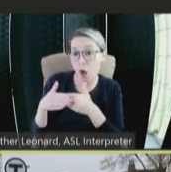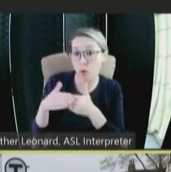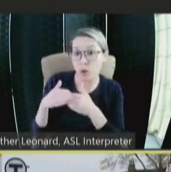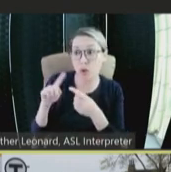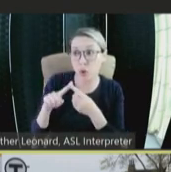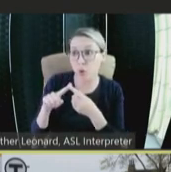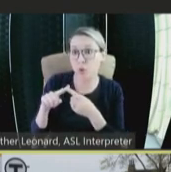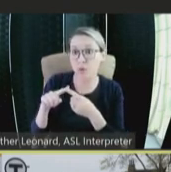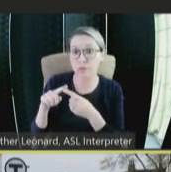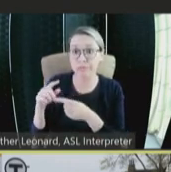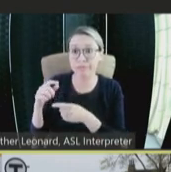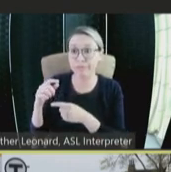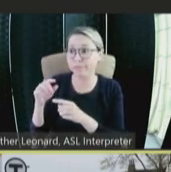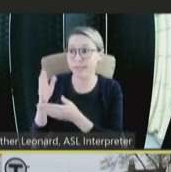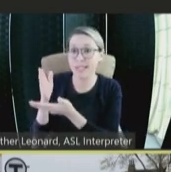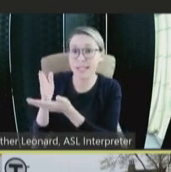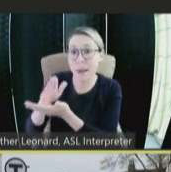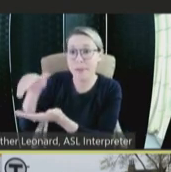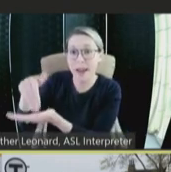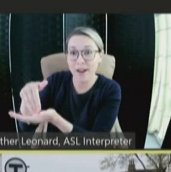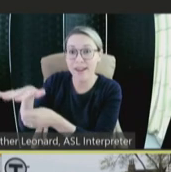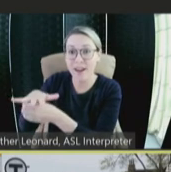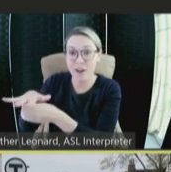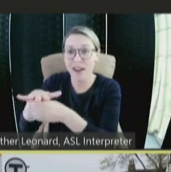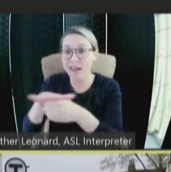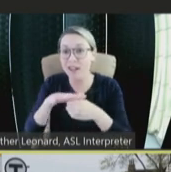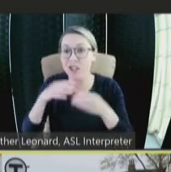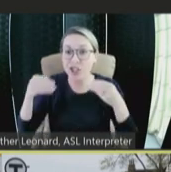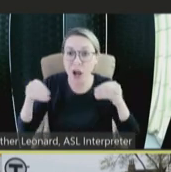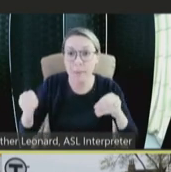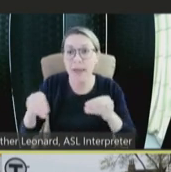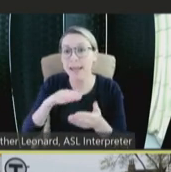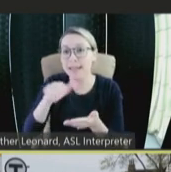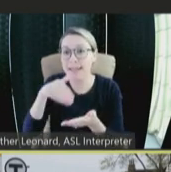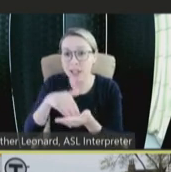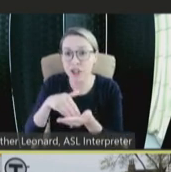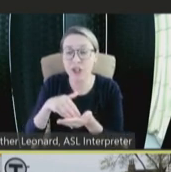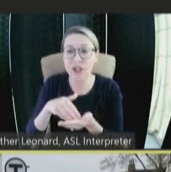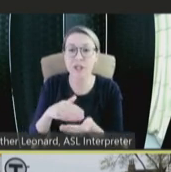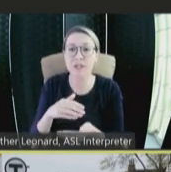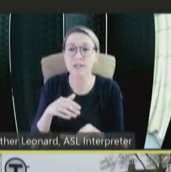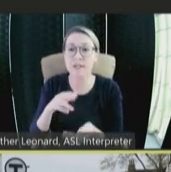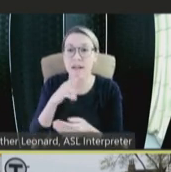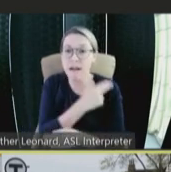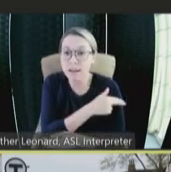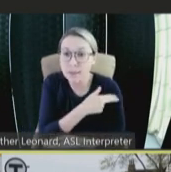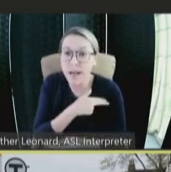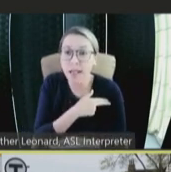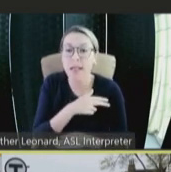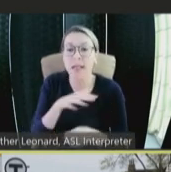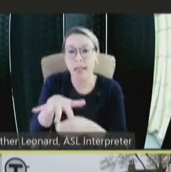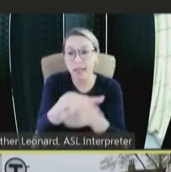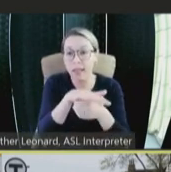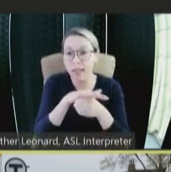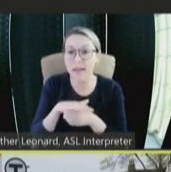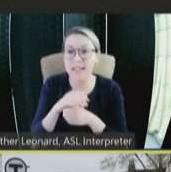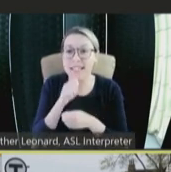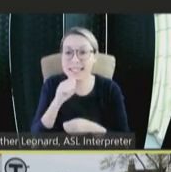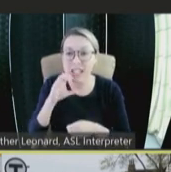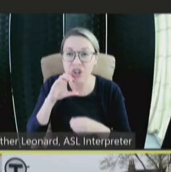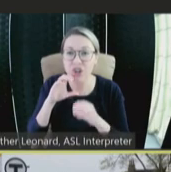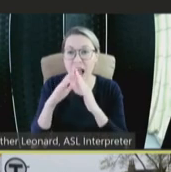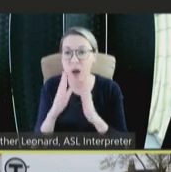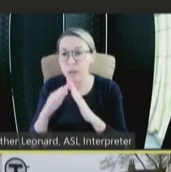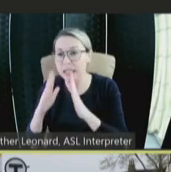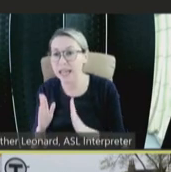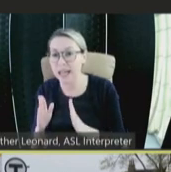destinations, including shopping centers, healthcare facilities, senior housing, et cetera. So those are